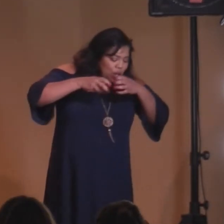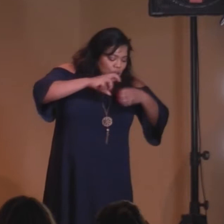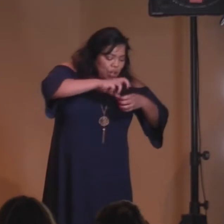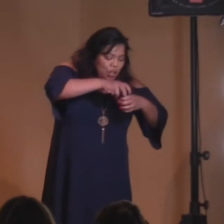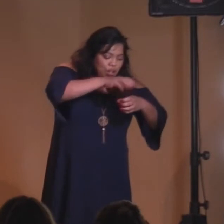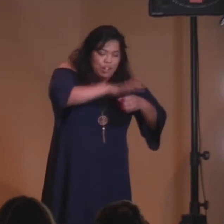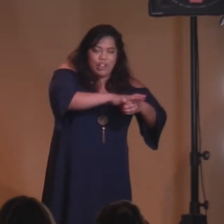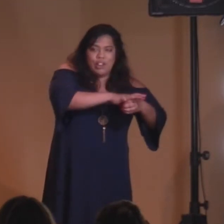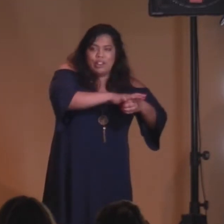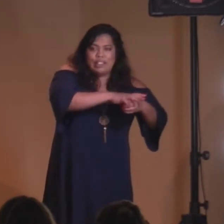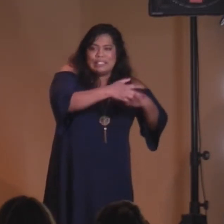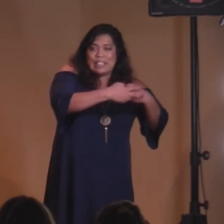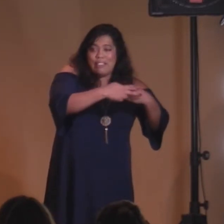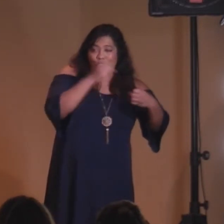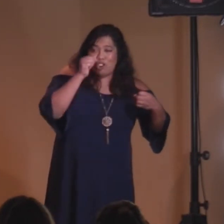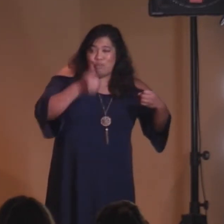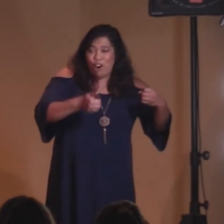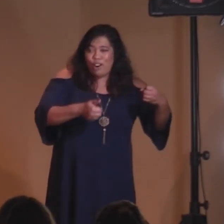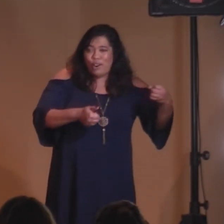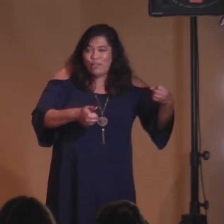that tomorrow.